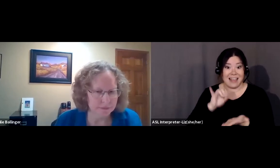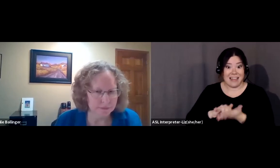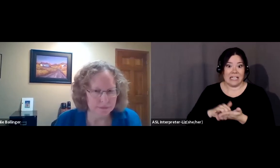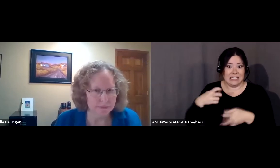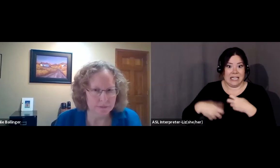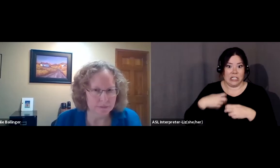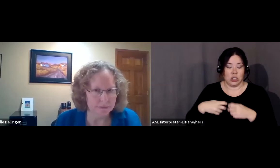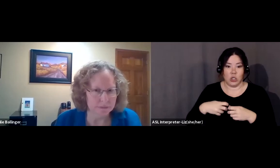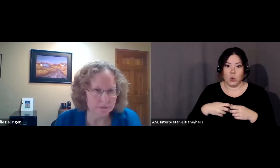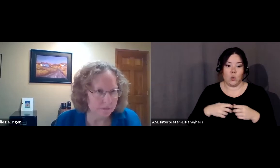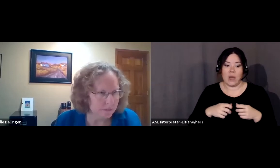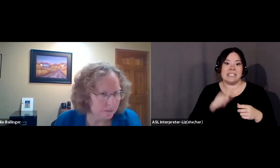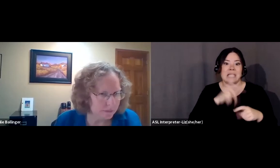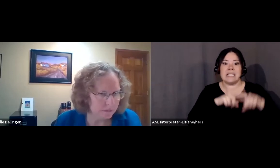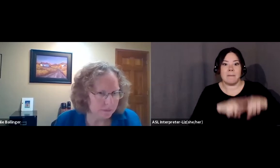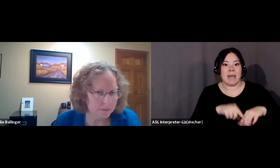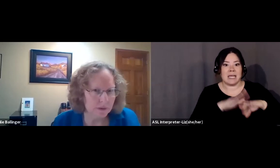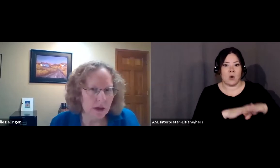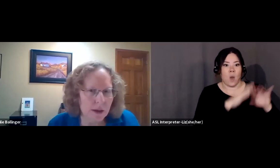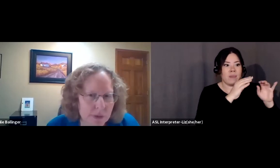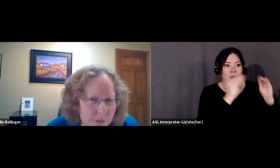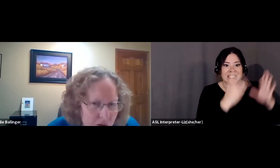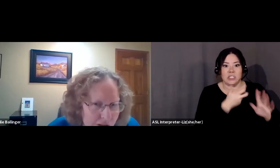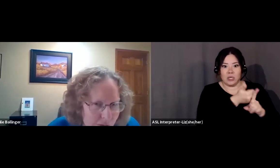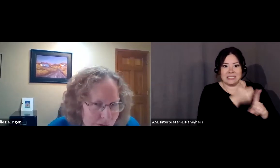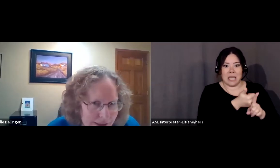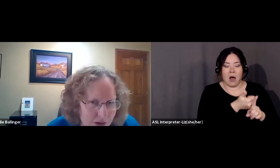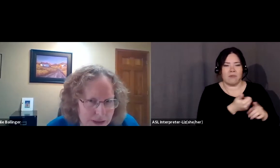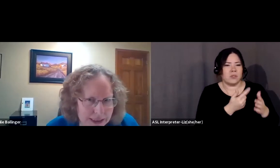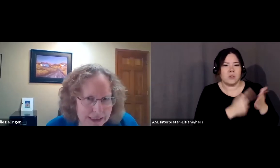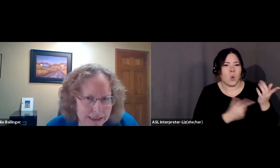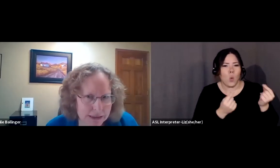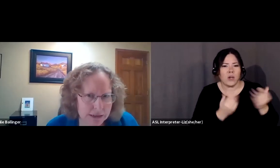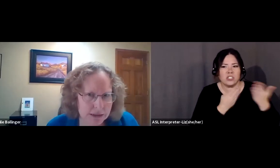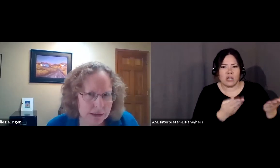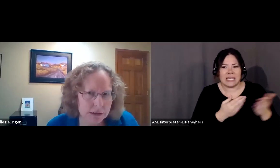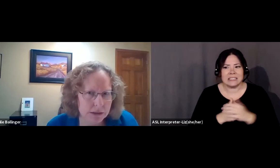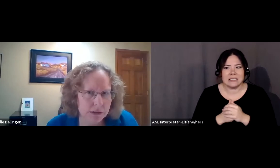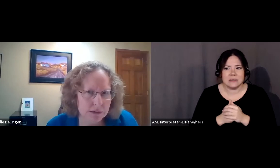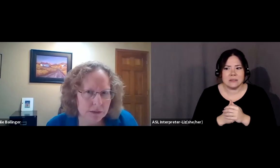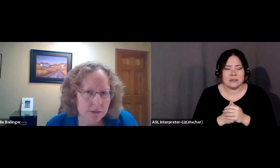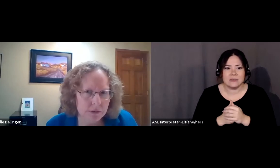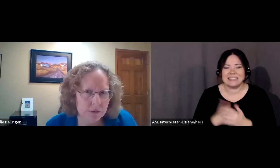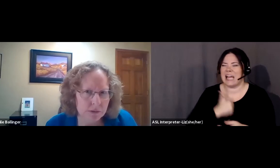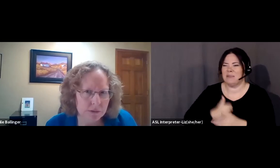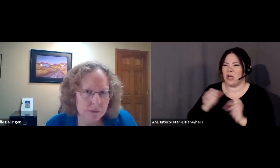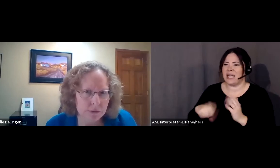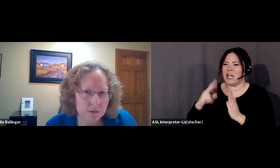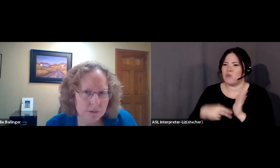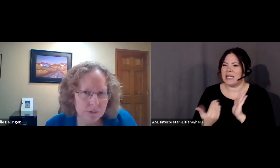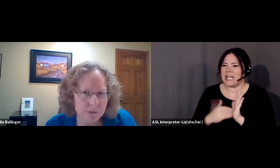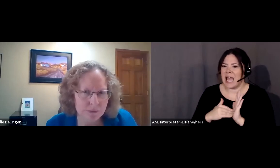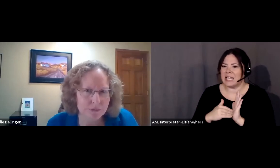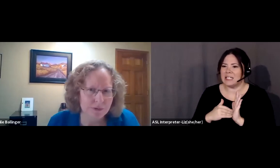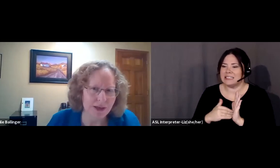instructor, what would you suggest? I'm sorry, can you read that to me again? It says, I